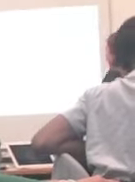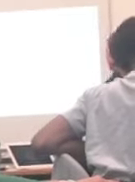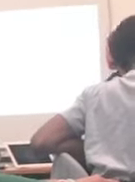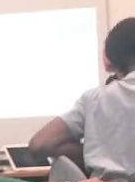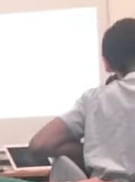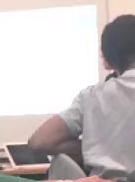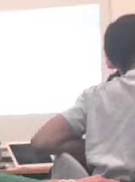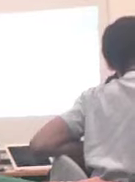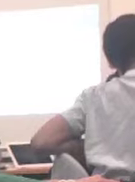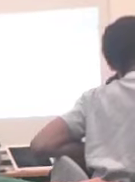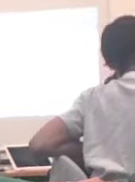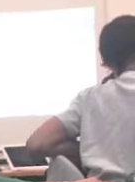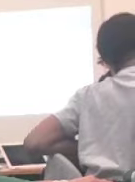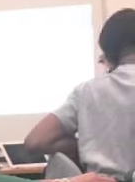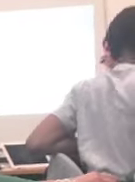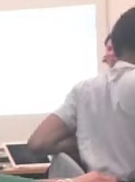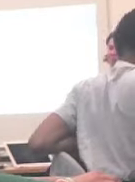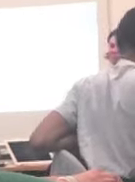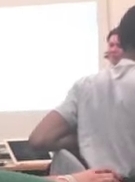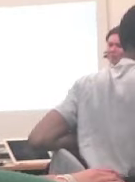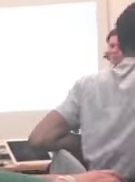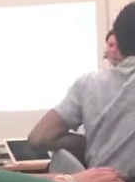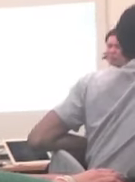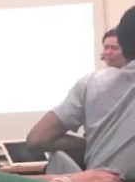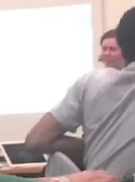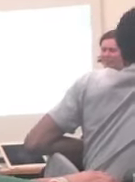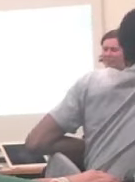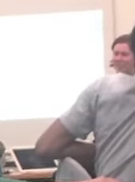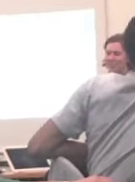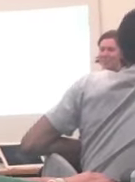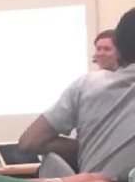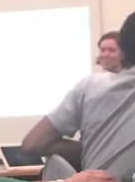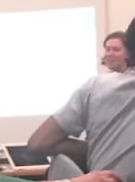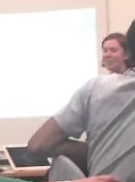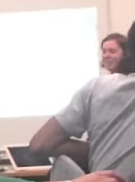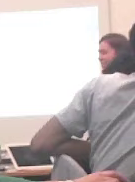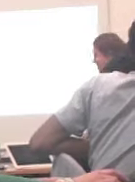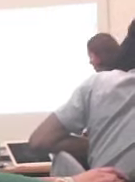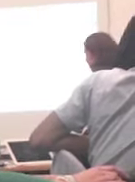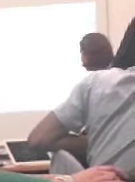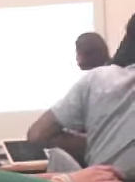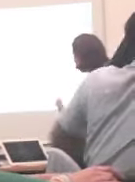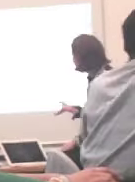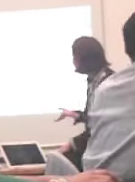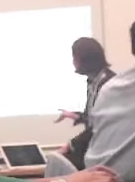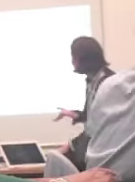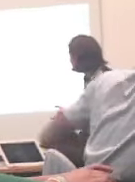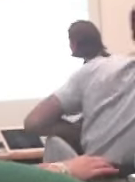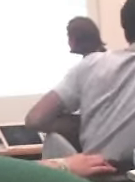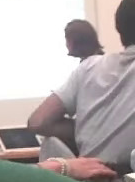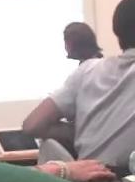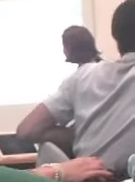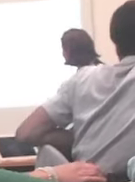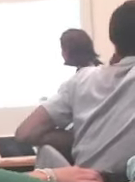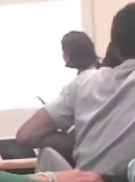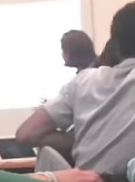quite funny, he goes on and says stuff, well, today was a good day, but maths was all right, and then I had detention and stuff. But every so often they come up